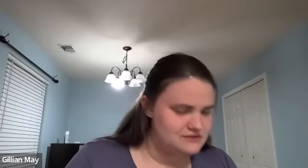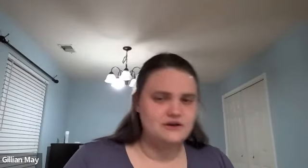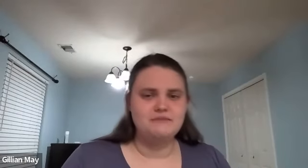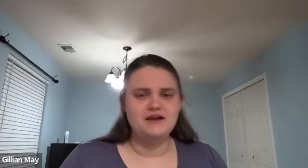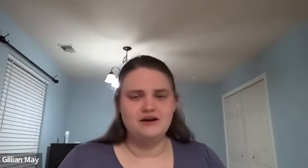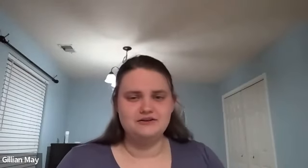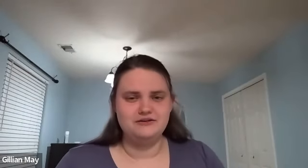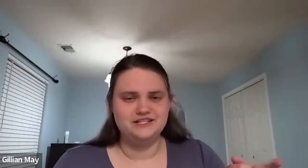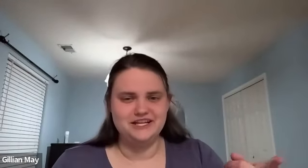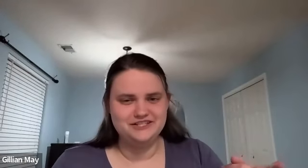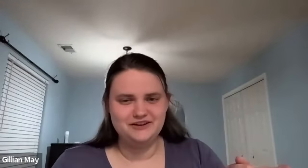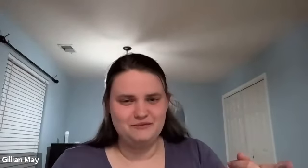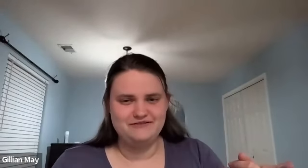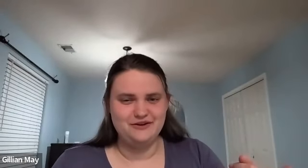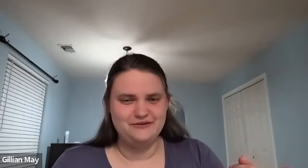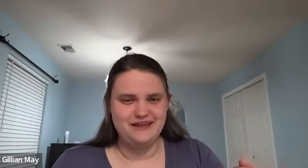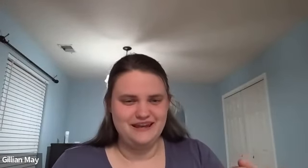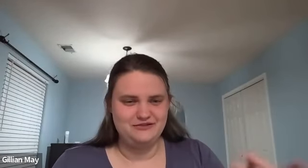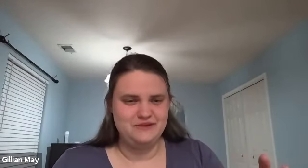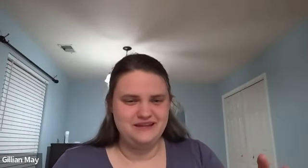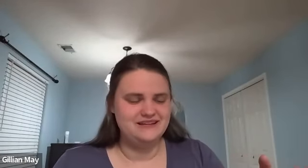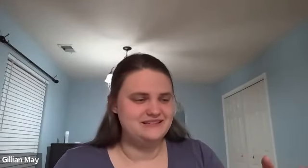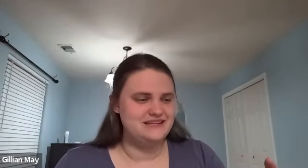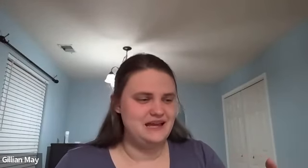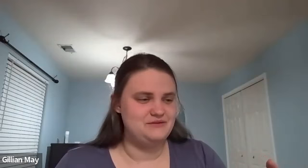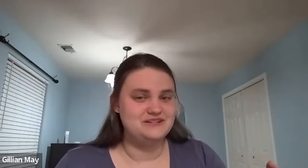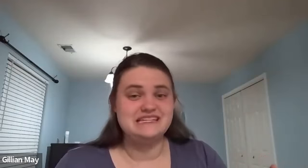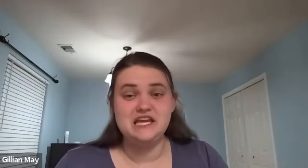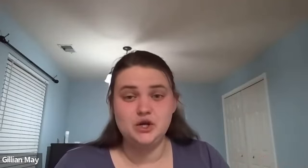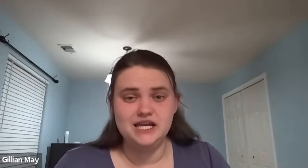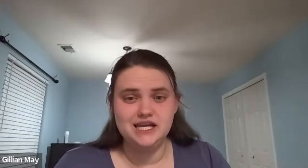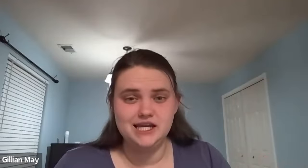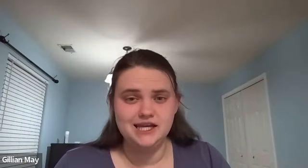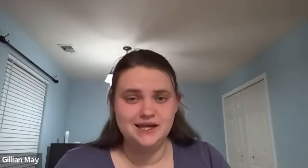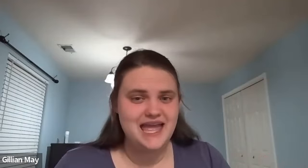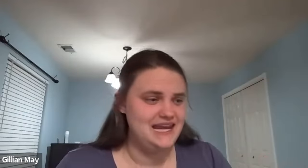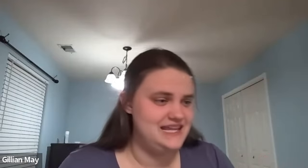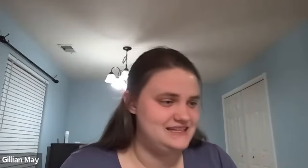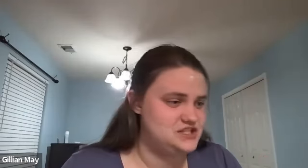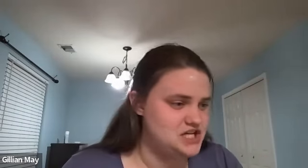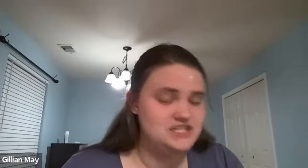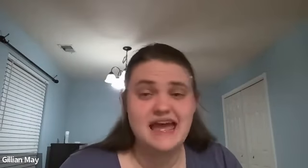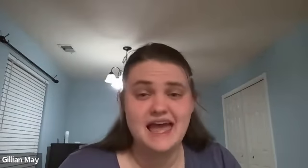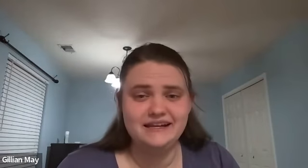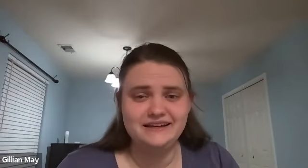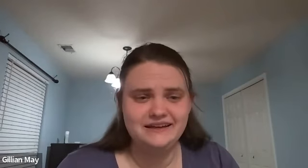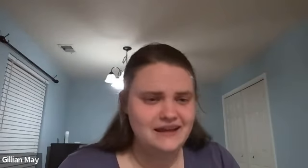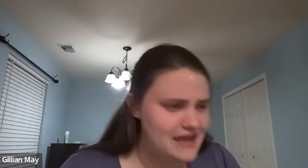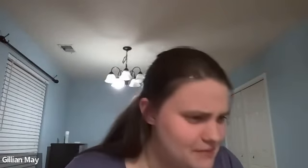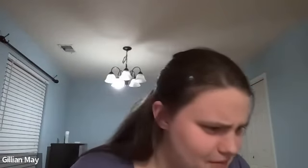Sorry, my autocorrect changed it on my phone and it threw me because I was going to say hearing and it changed it to heading, and my mind